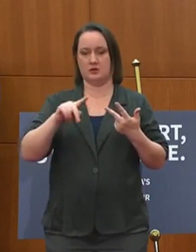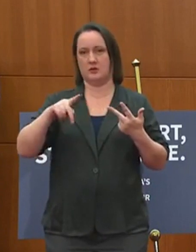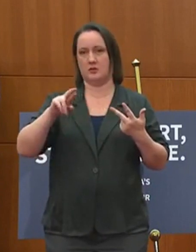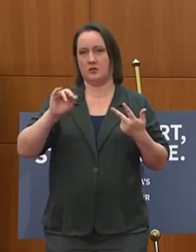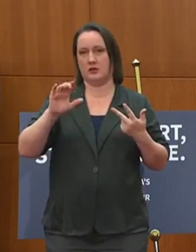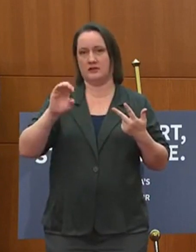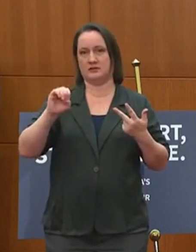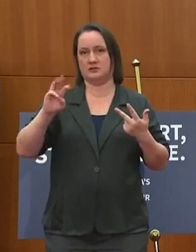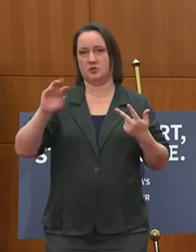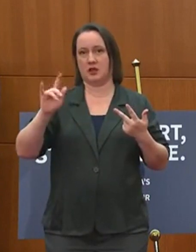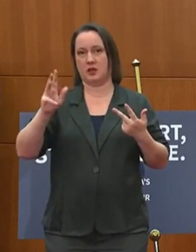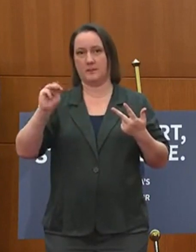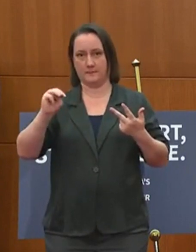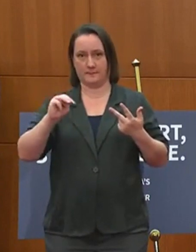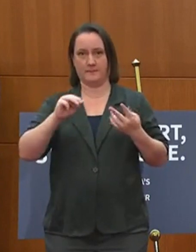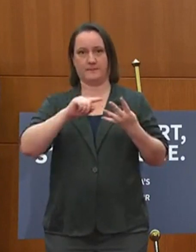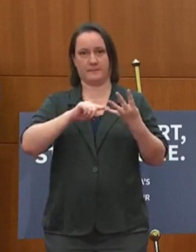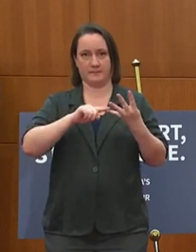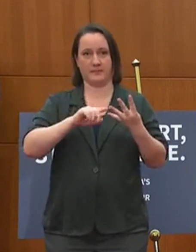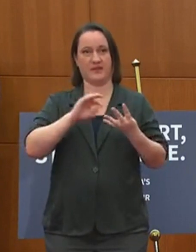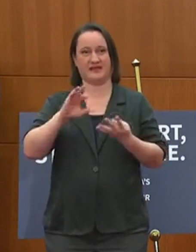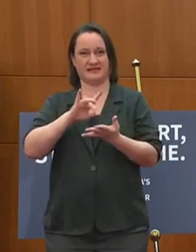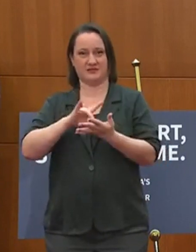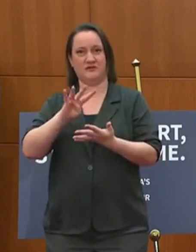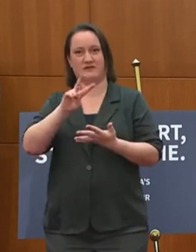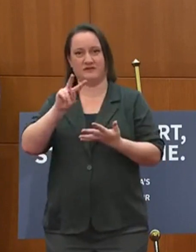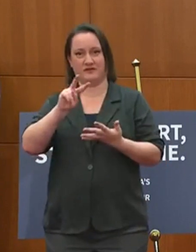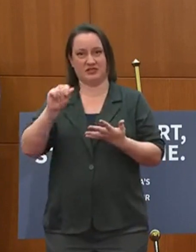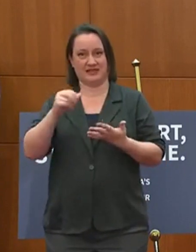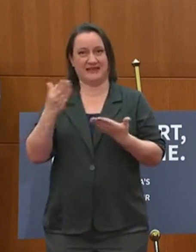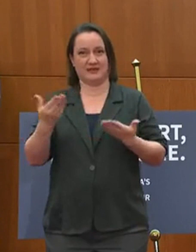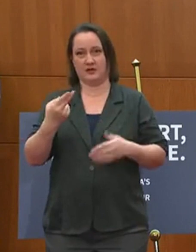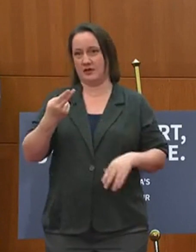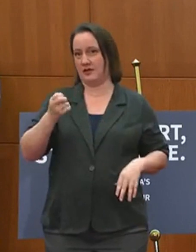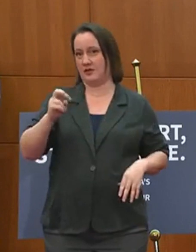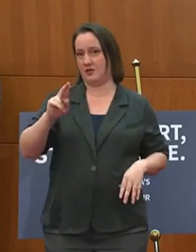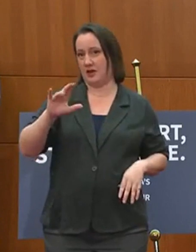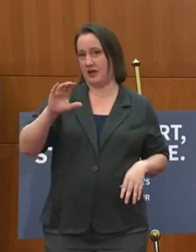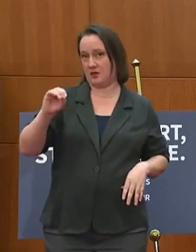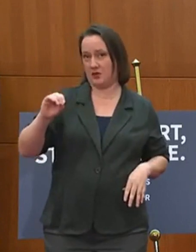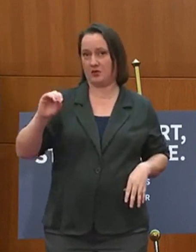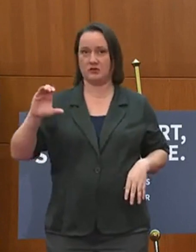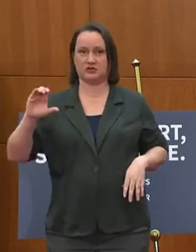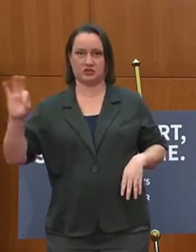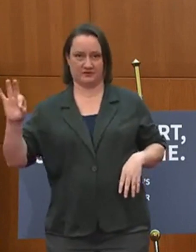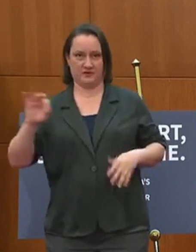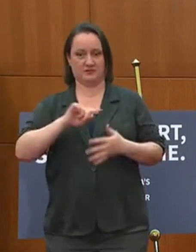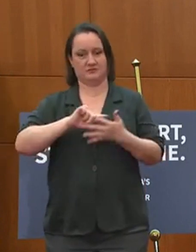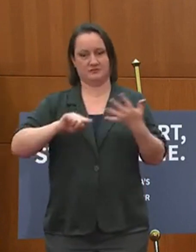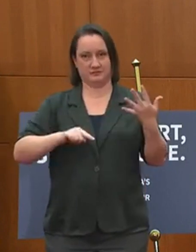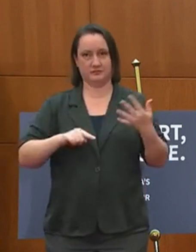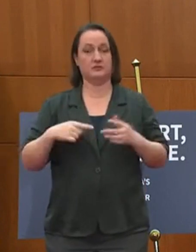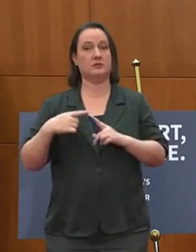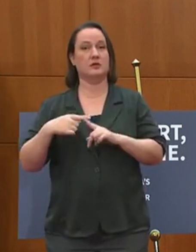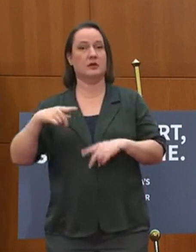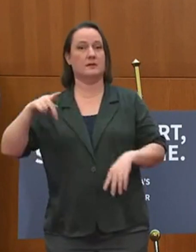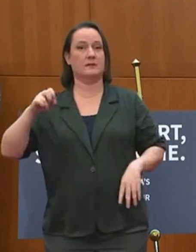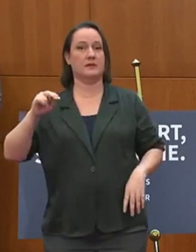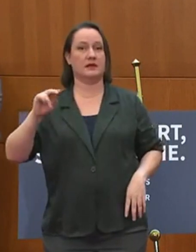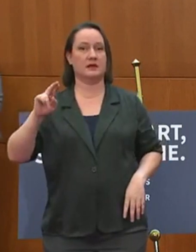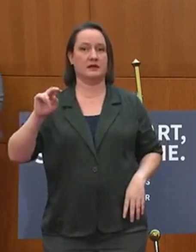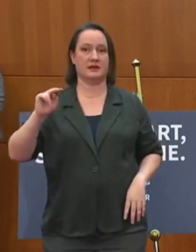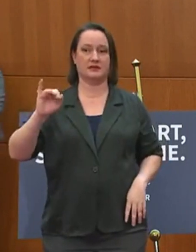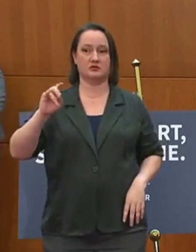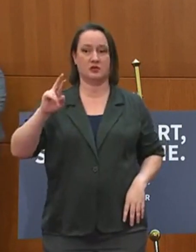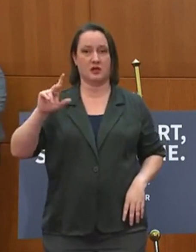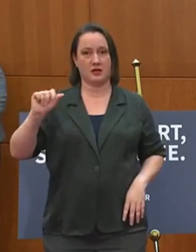William County, and in Central Virginia here in Henrico and Chesterfield, as well as the peninsula,